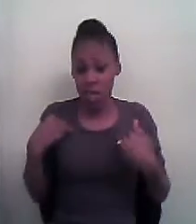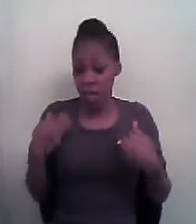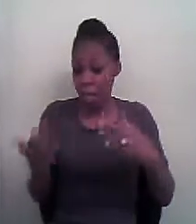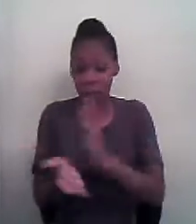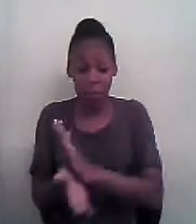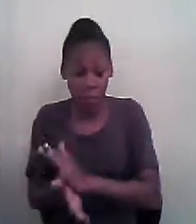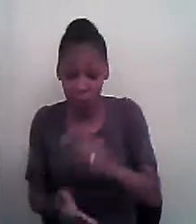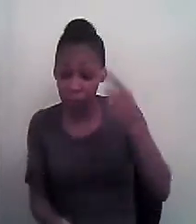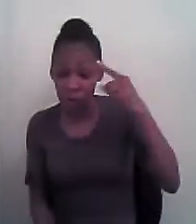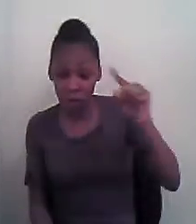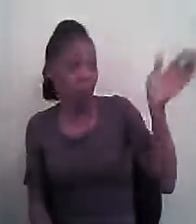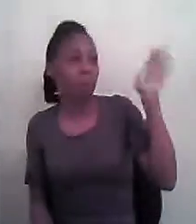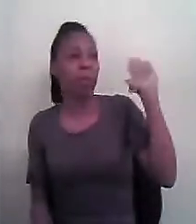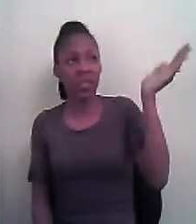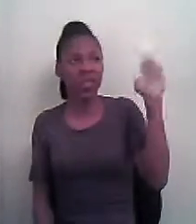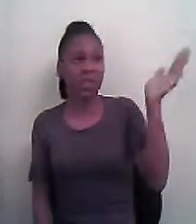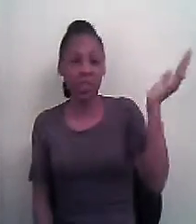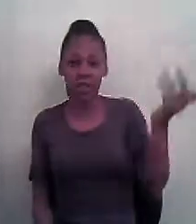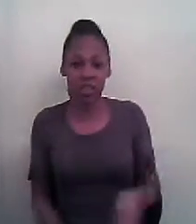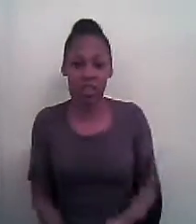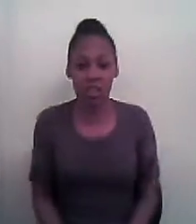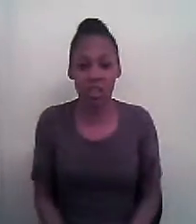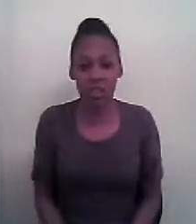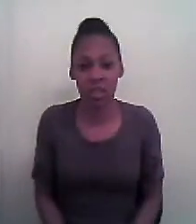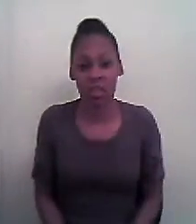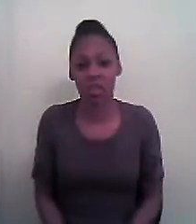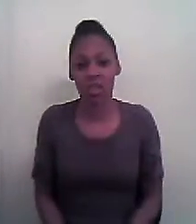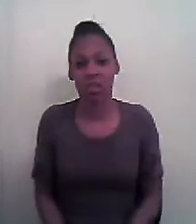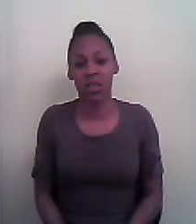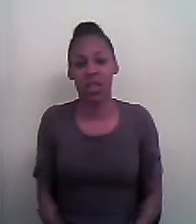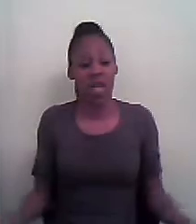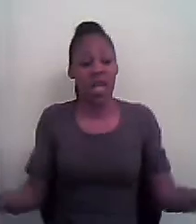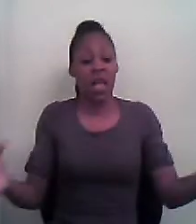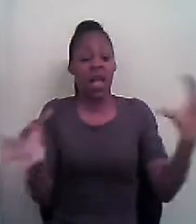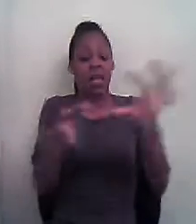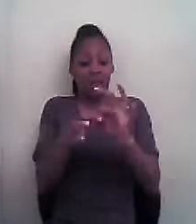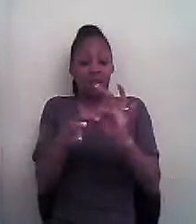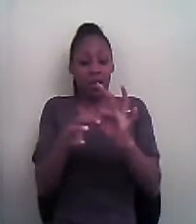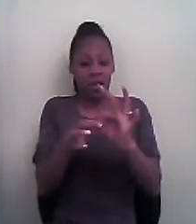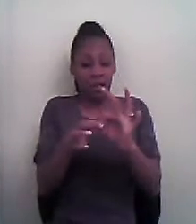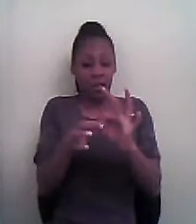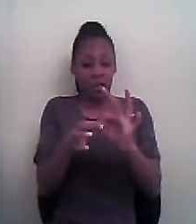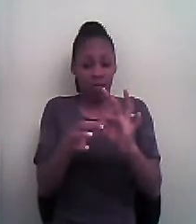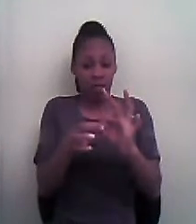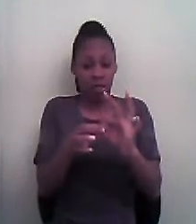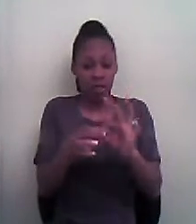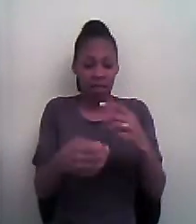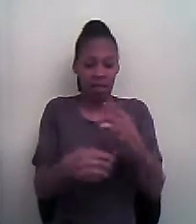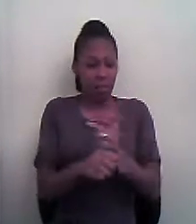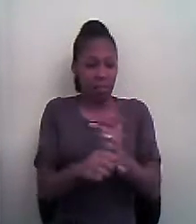sources into one cohesive piece at the end. So it's sort of like writing a little literature review, if you